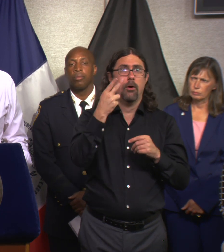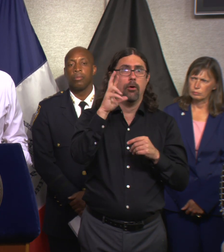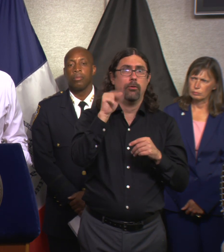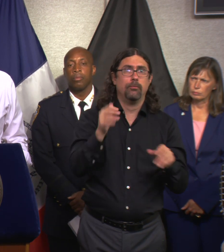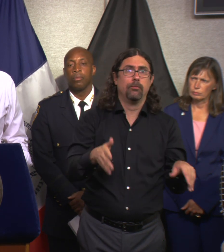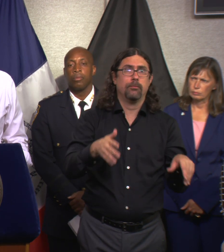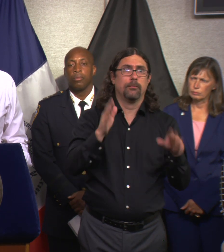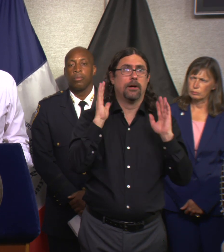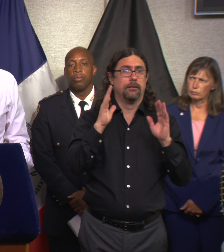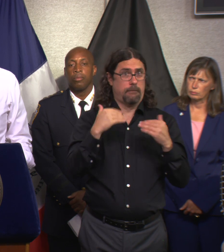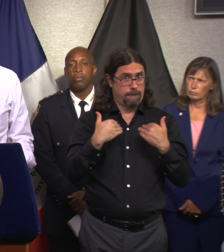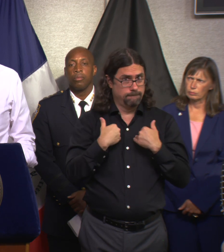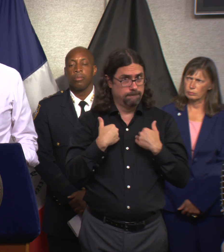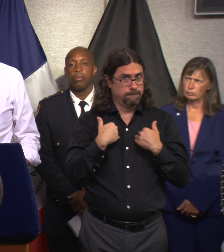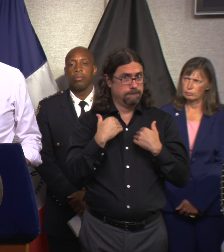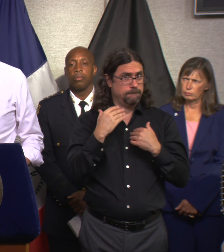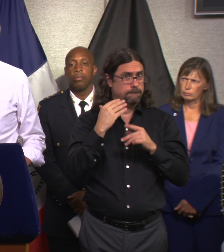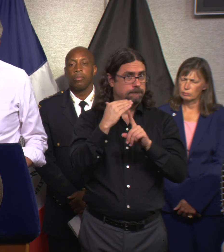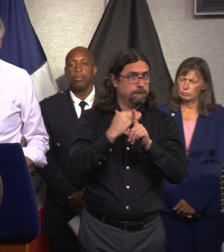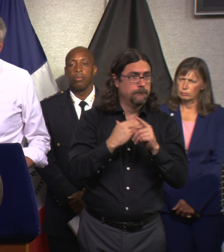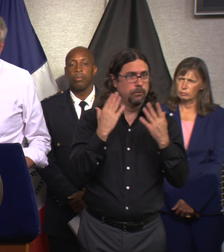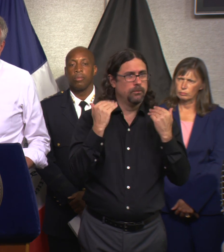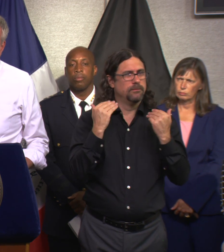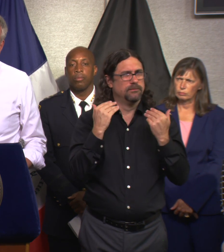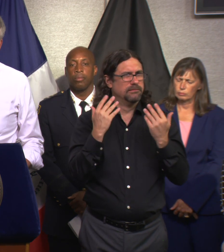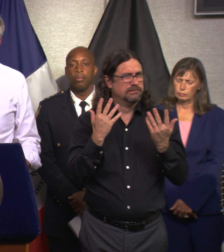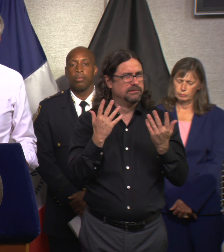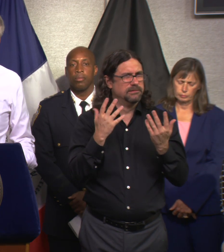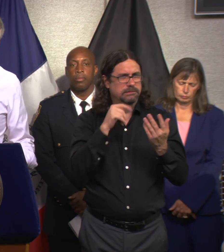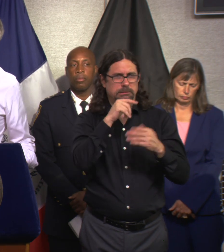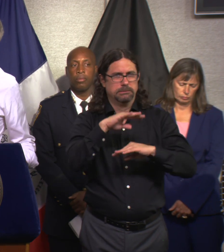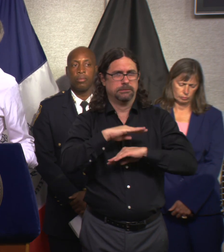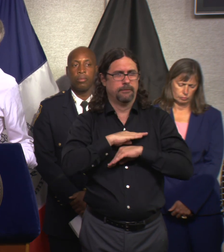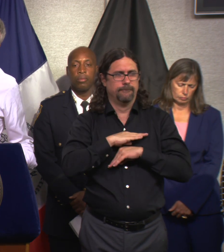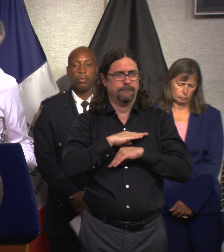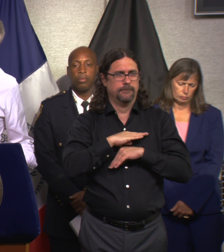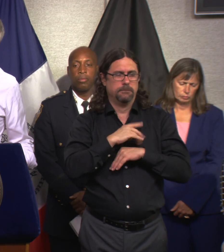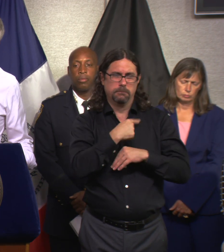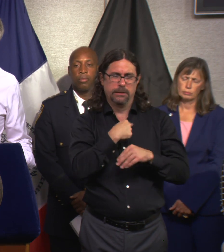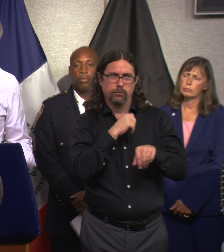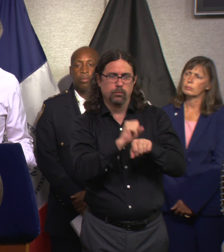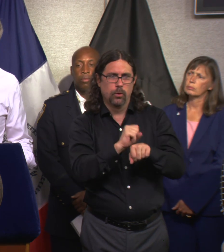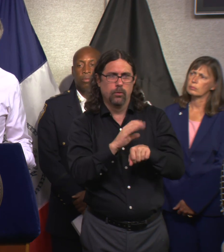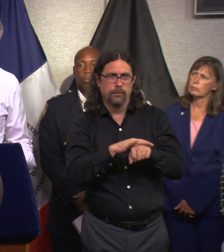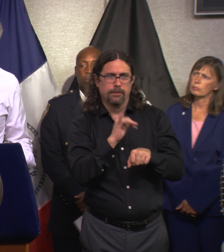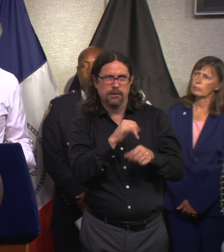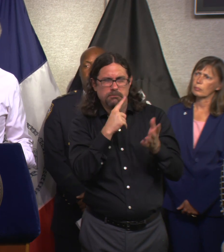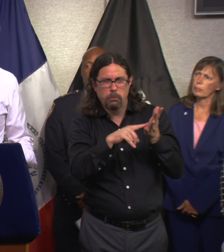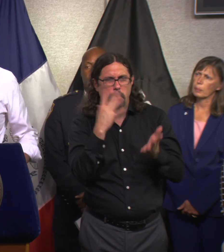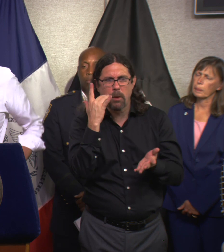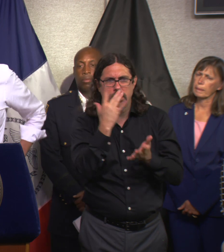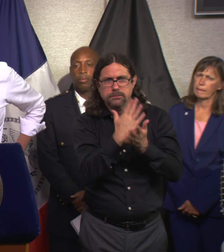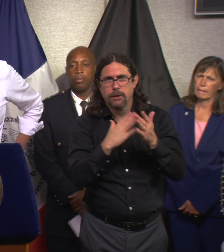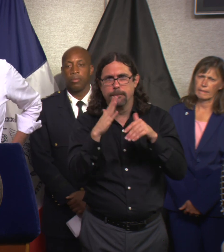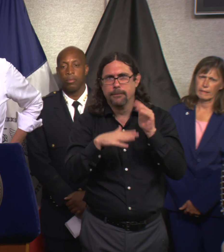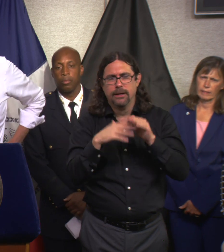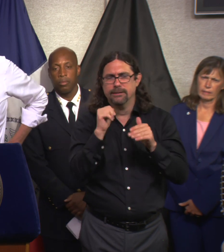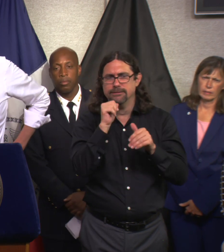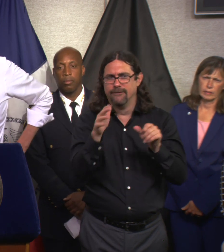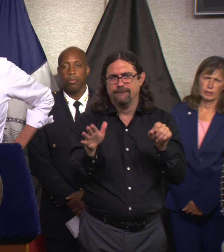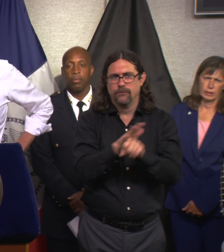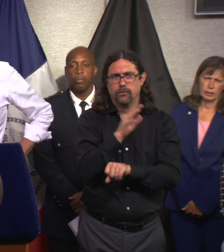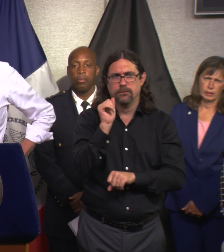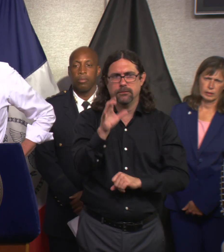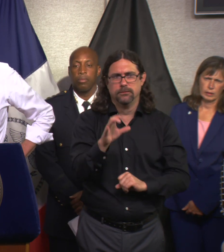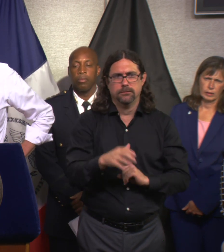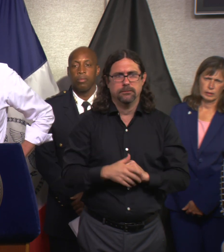that for the central need we have right now, which is to make sure that folks can be kept safe, those centers can keep people safe. Are you saying, just to be clear,